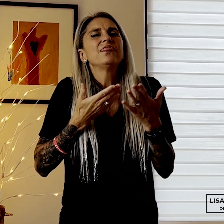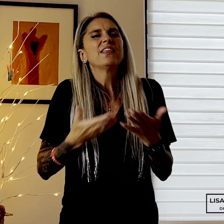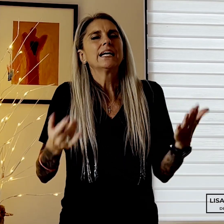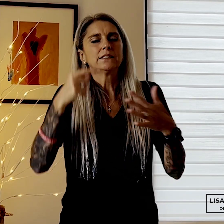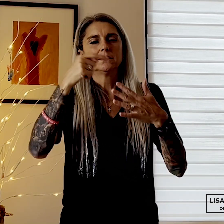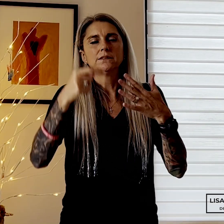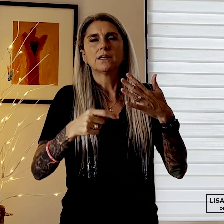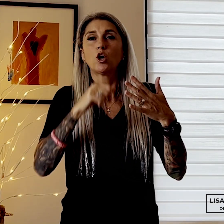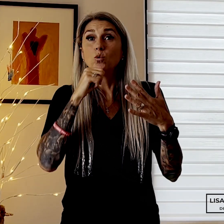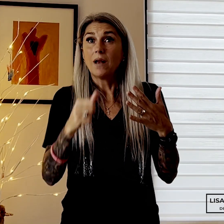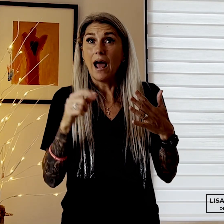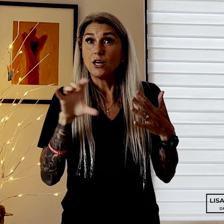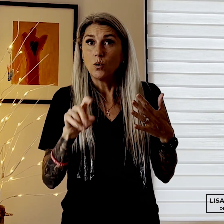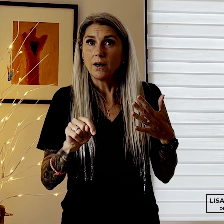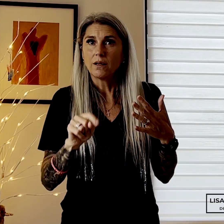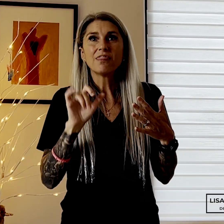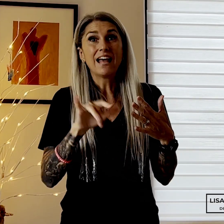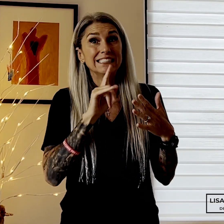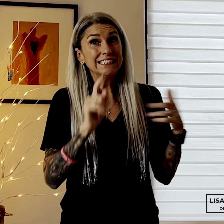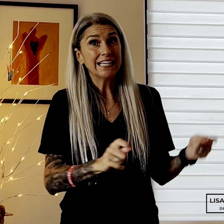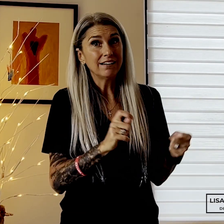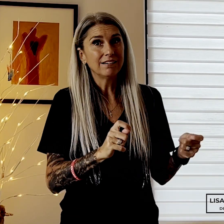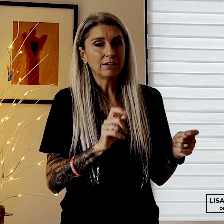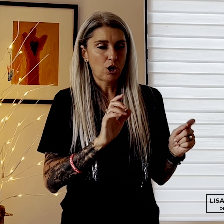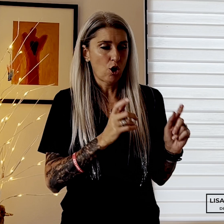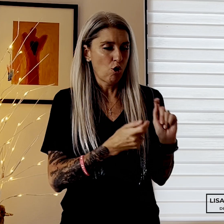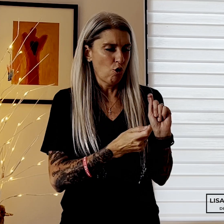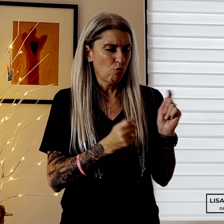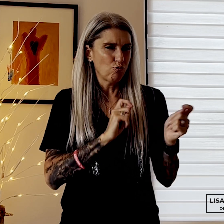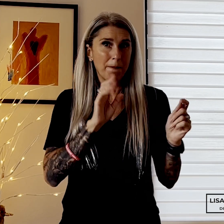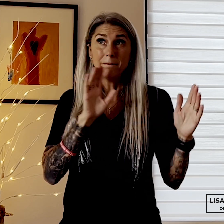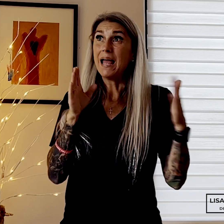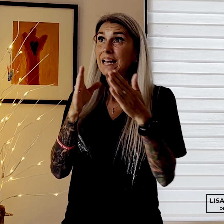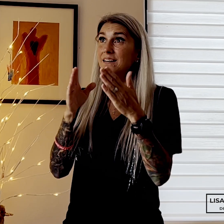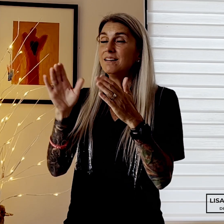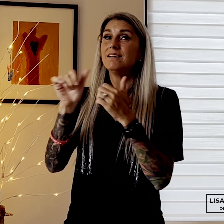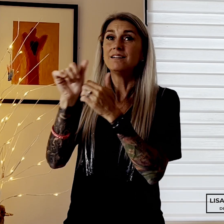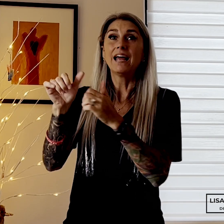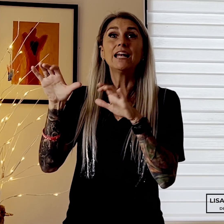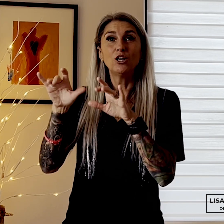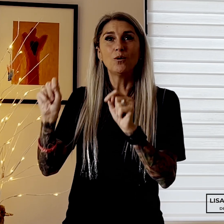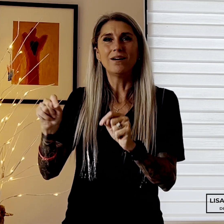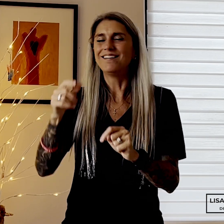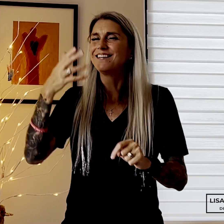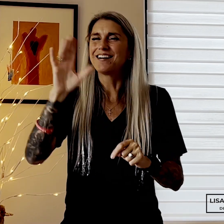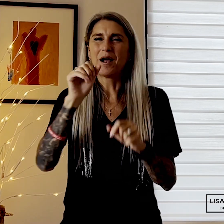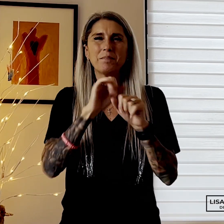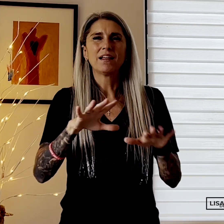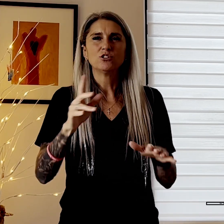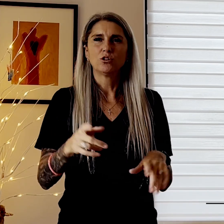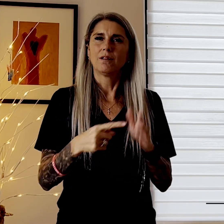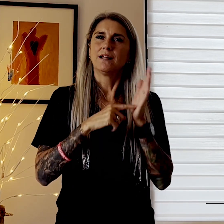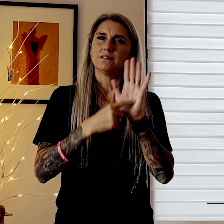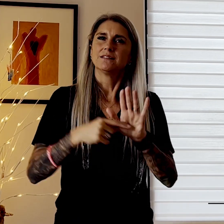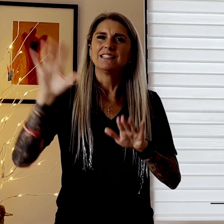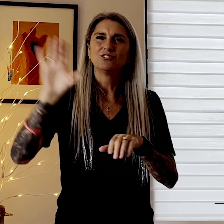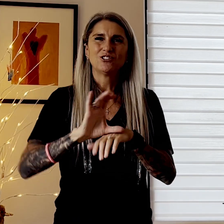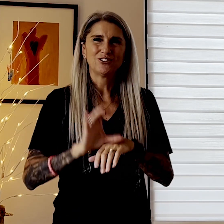doing? That's sin. Repent and do it. God bless you today. It's BS Church.